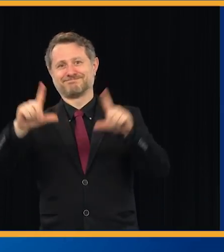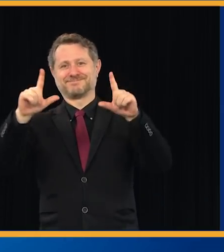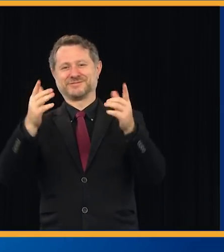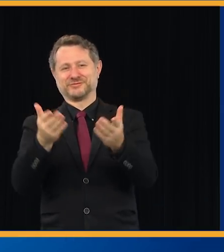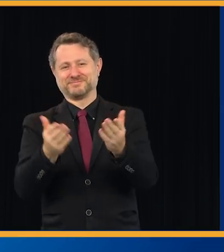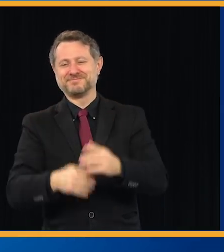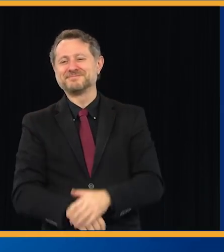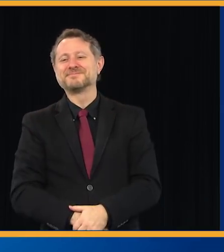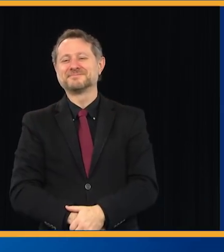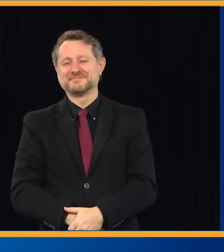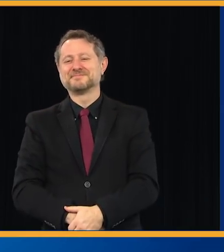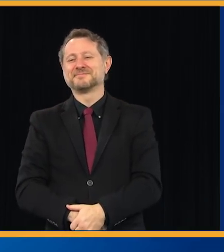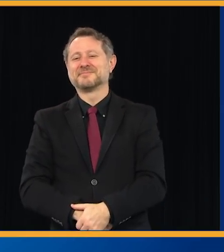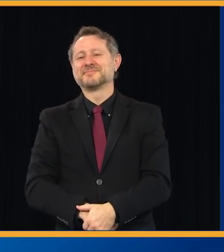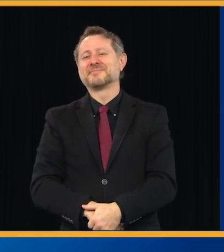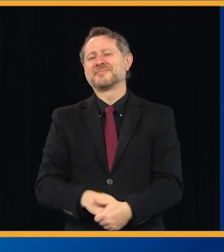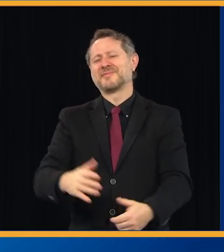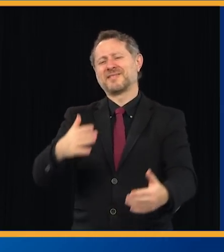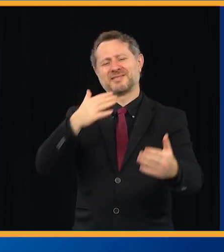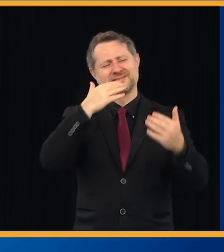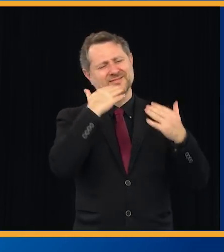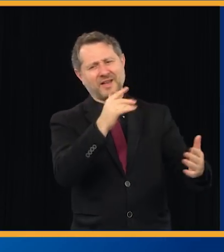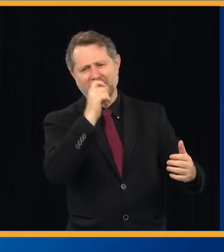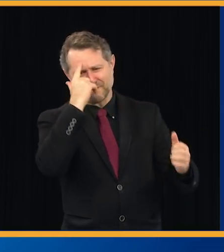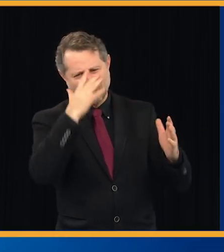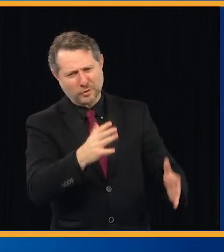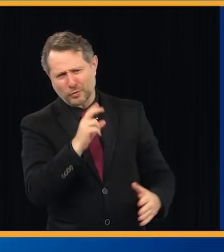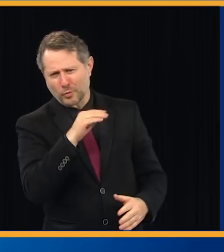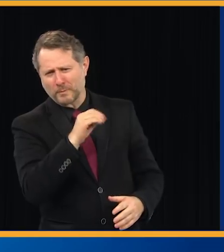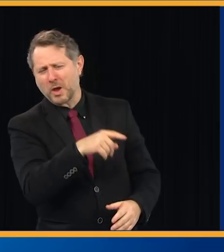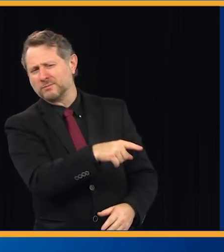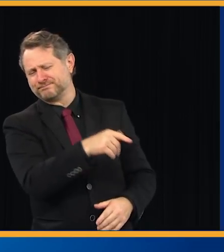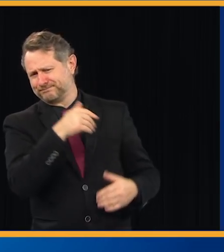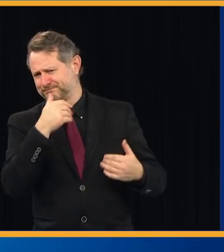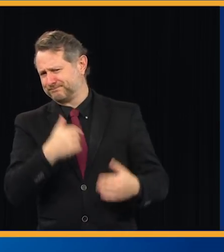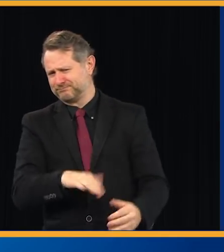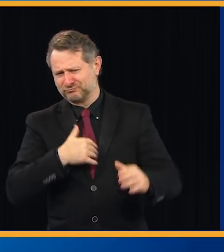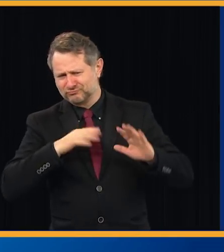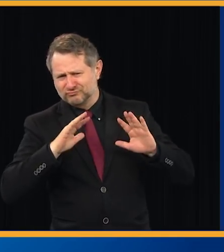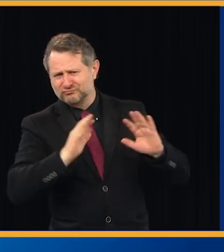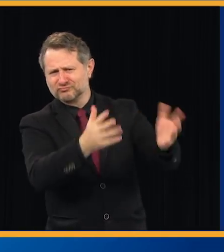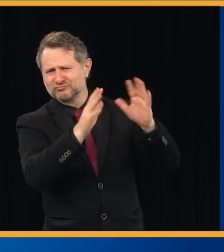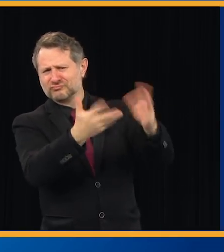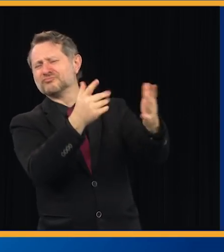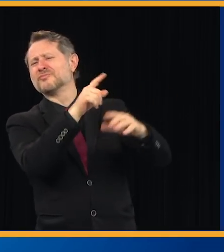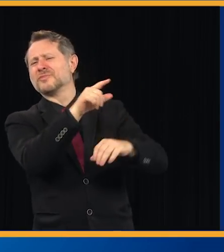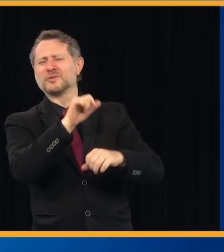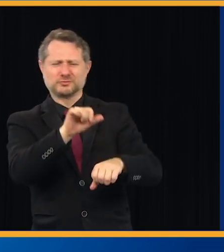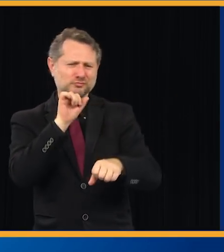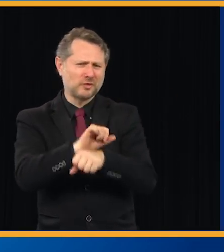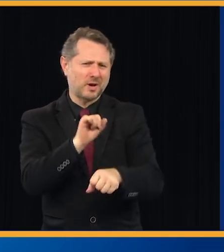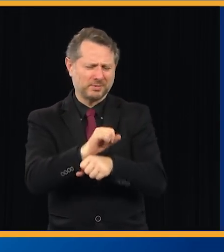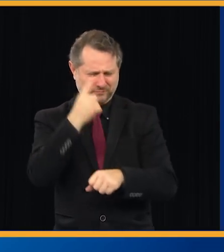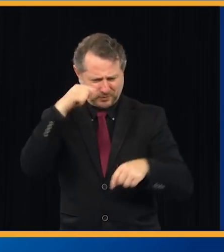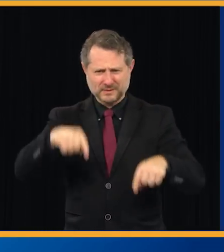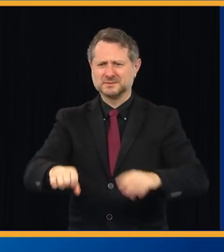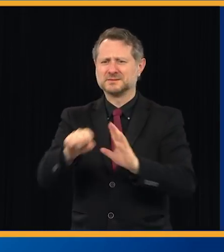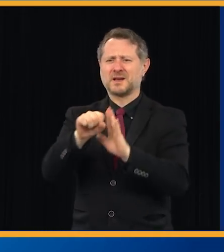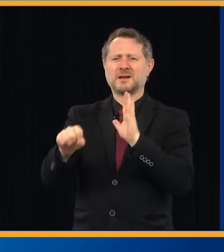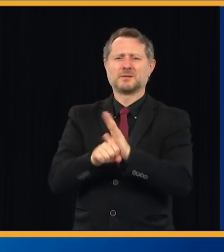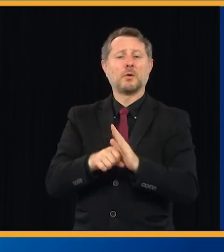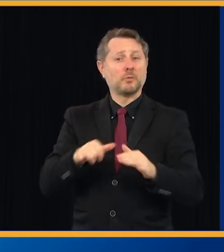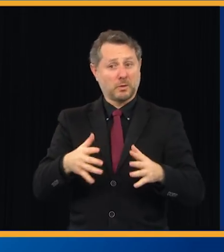Well, thank you. Thank you, Governor. You have been doing an incredible job for our state and frankly for the nation, and I'm really pleased to